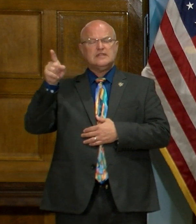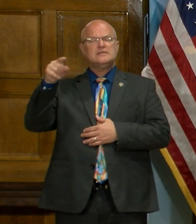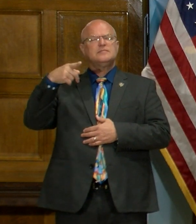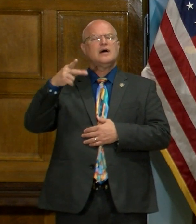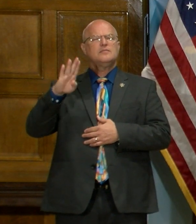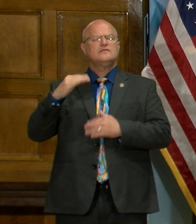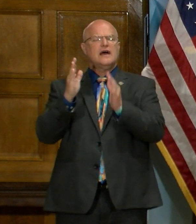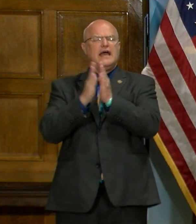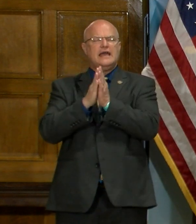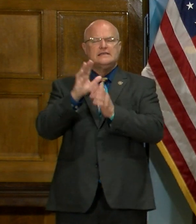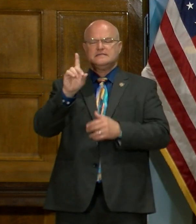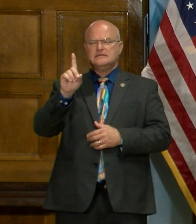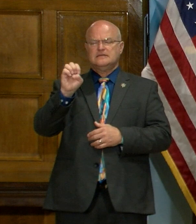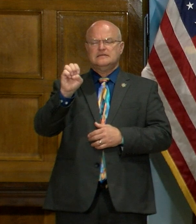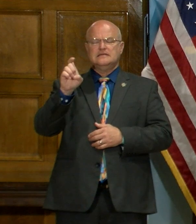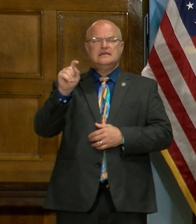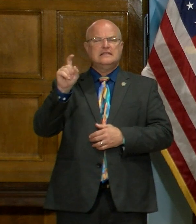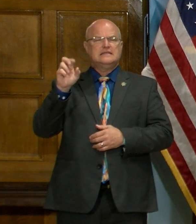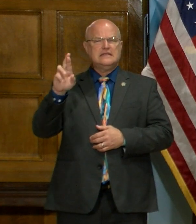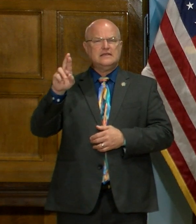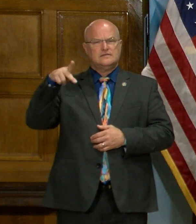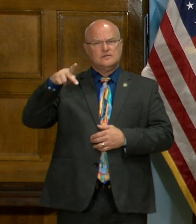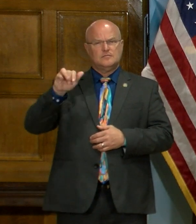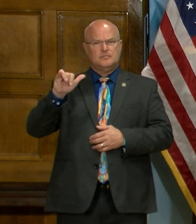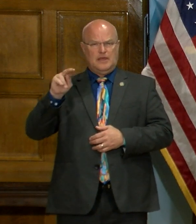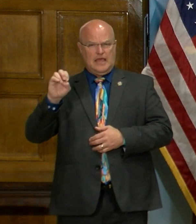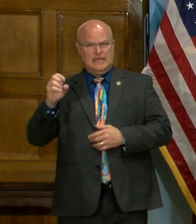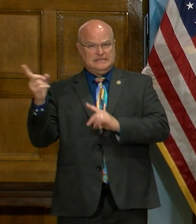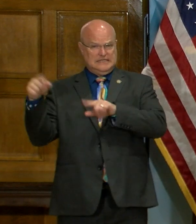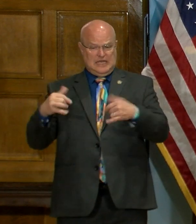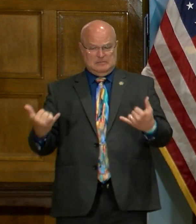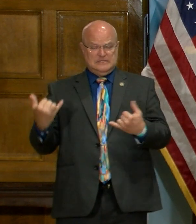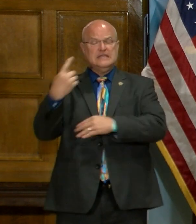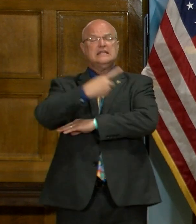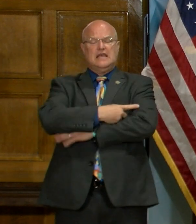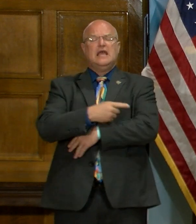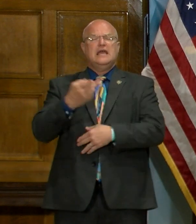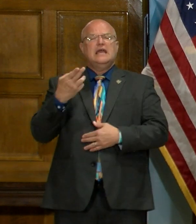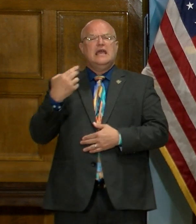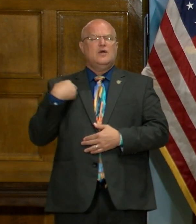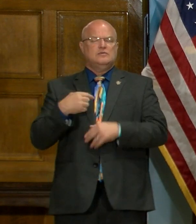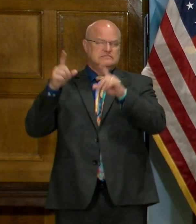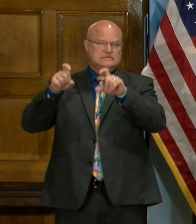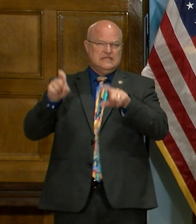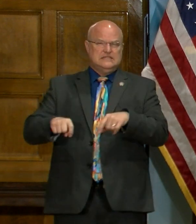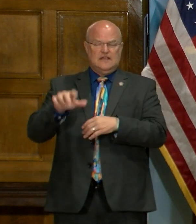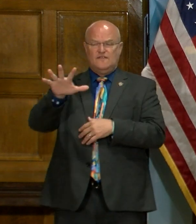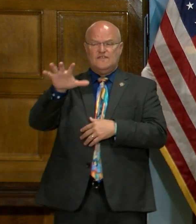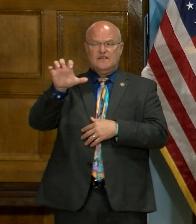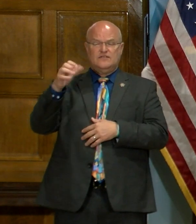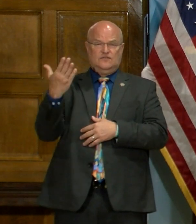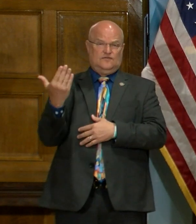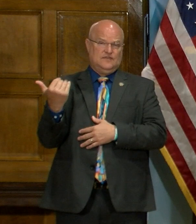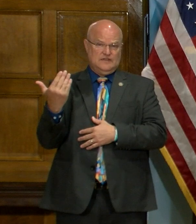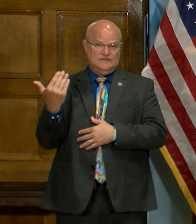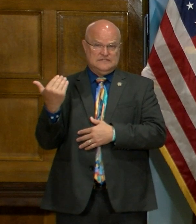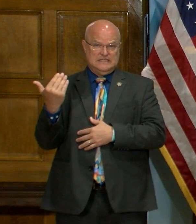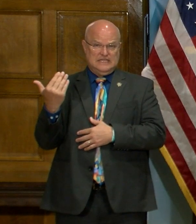here today, I got a briefing from him on the unit, and we have tested